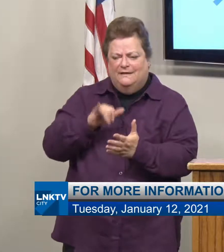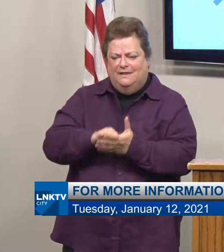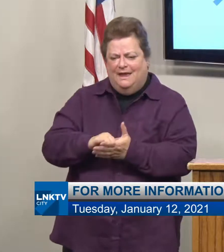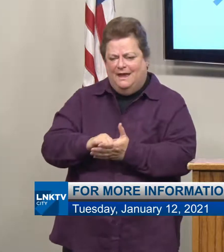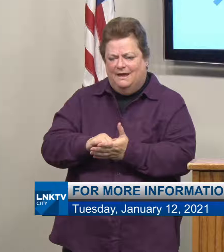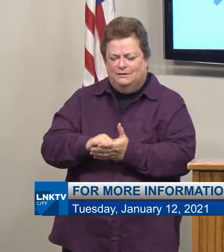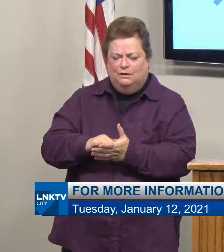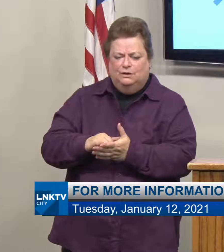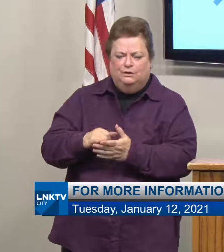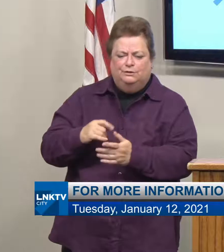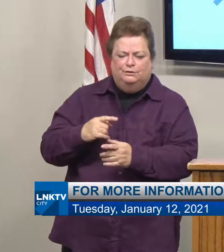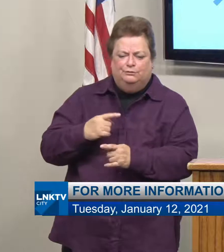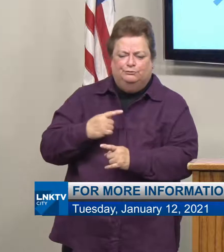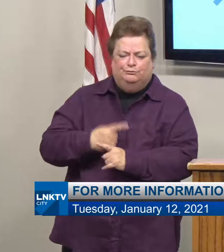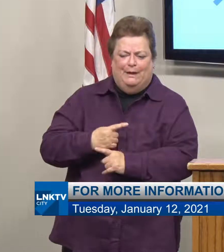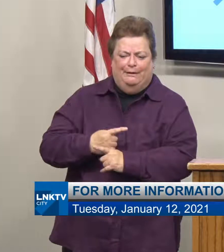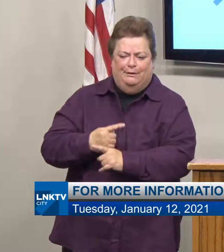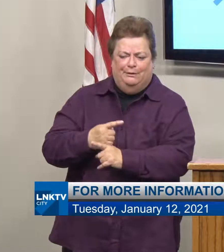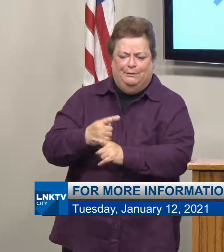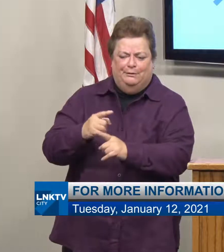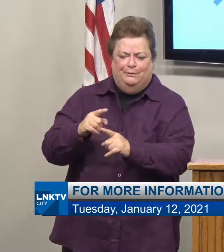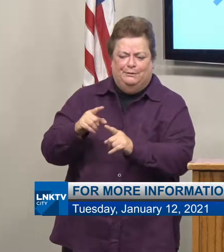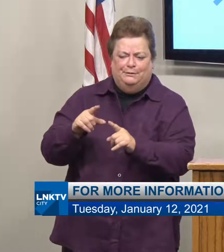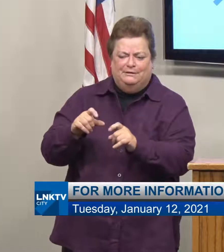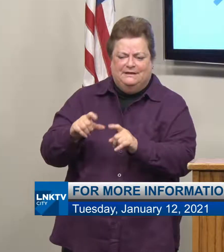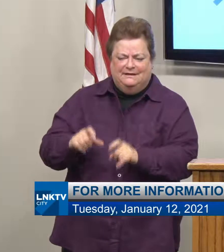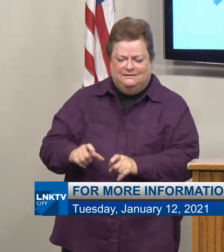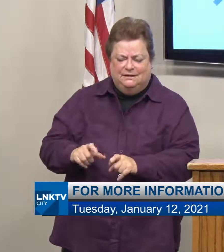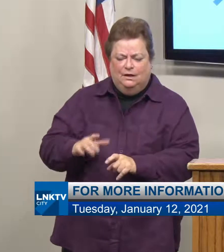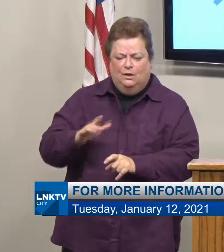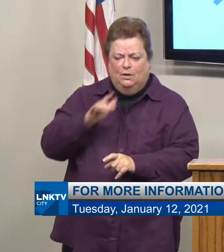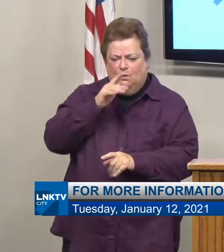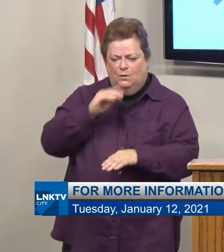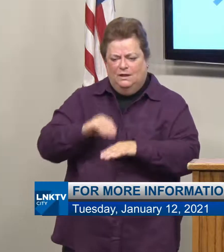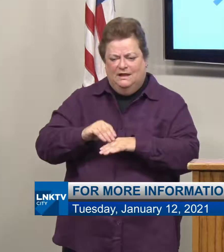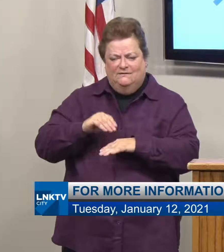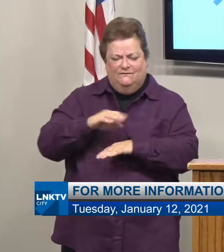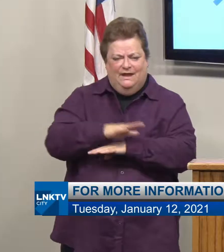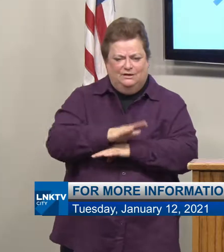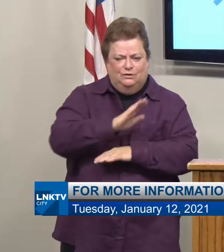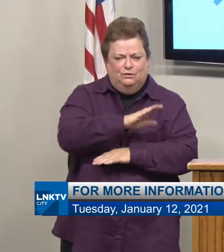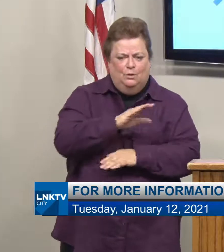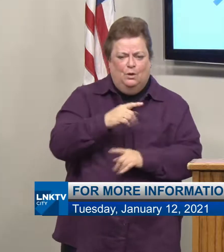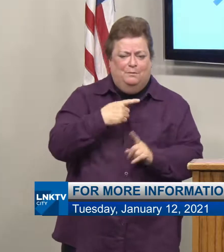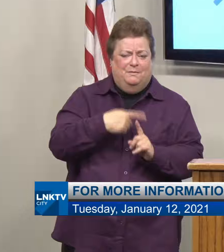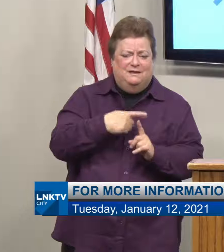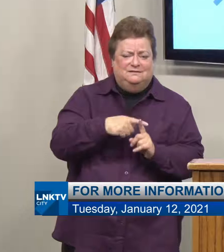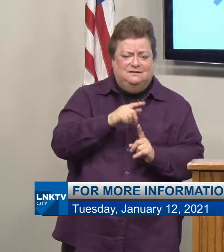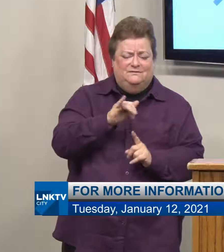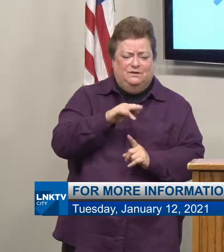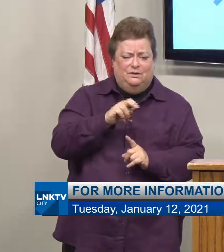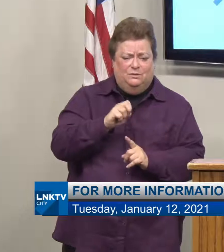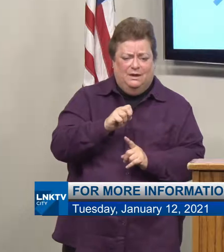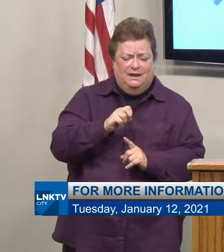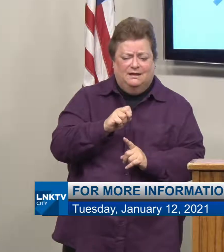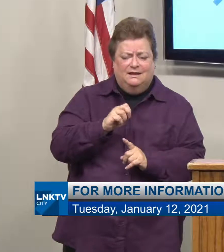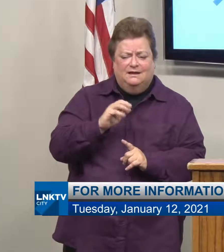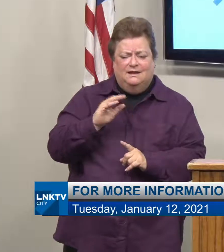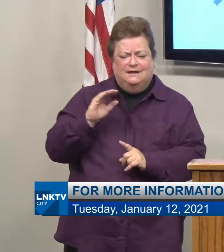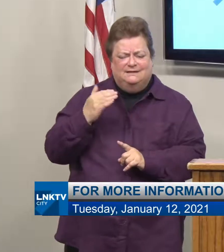of testing affect your key metric of positivity rate? I mean, it stands to reason that if there's more people being